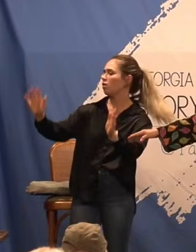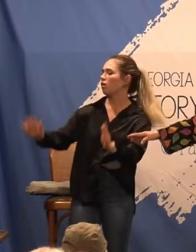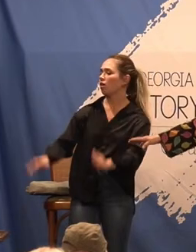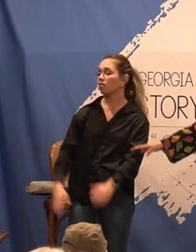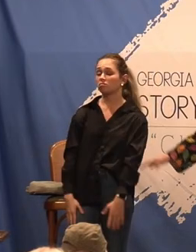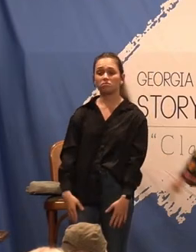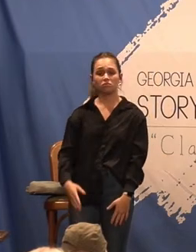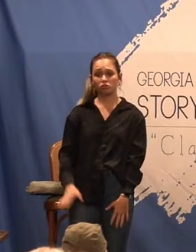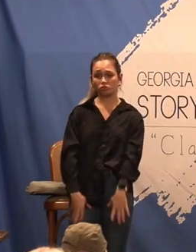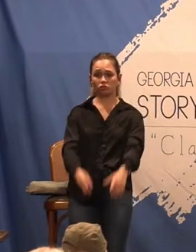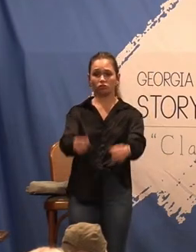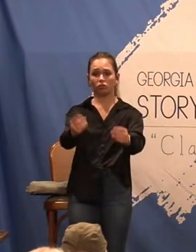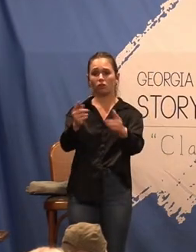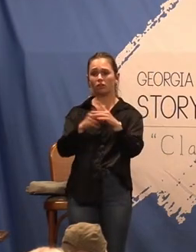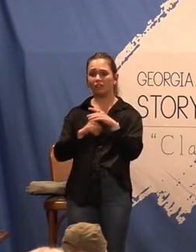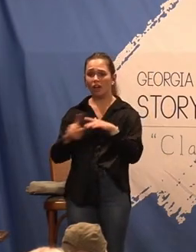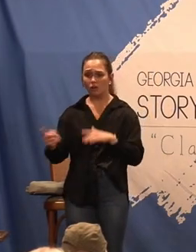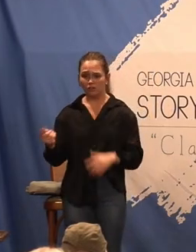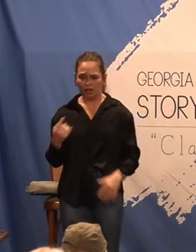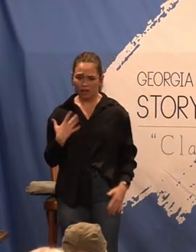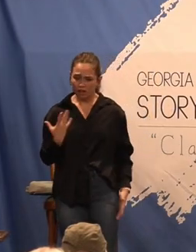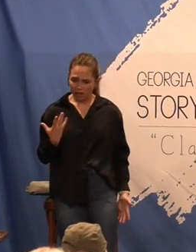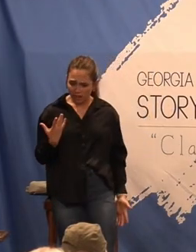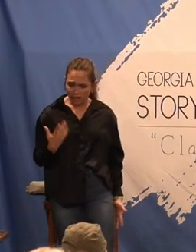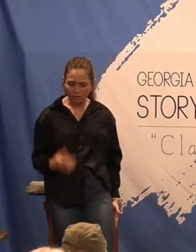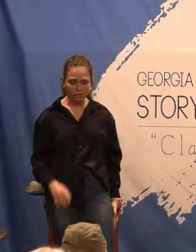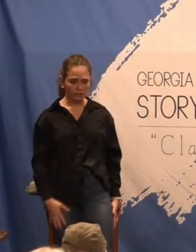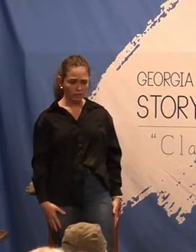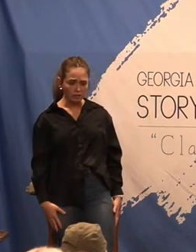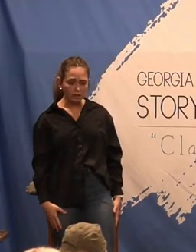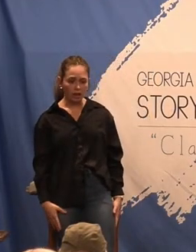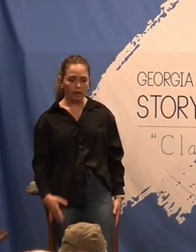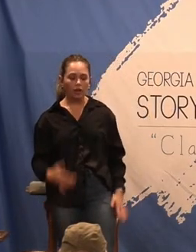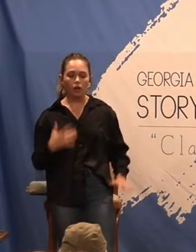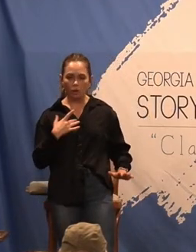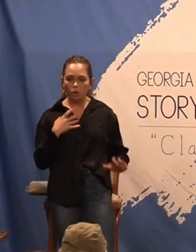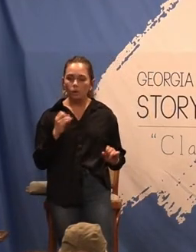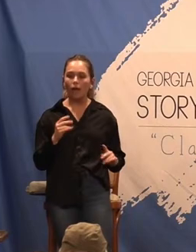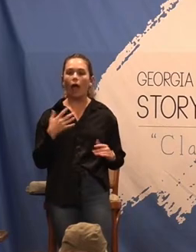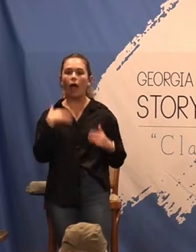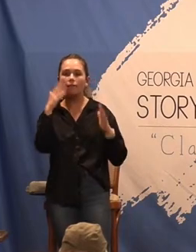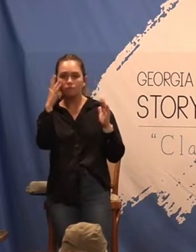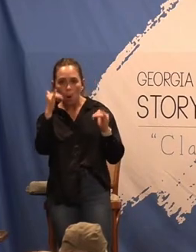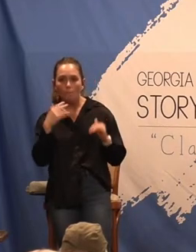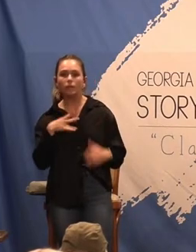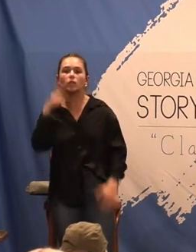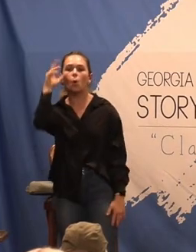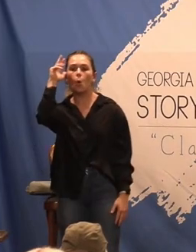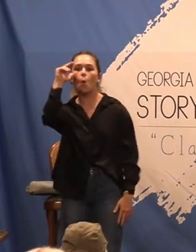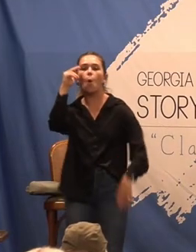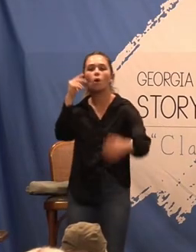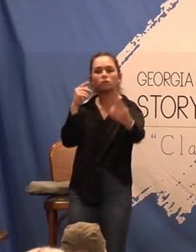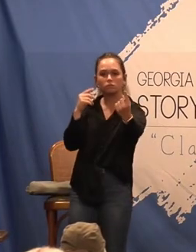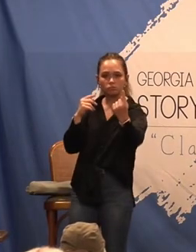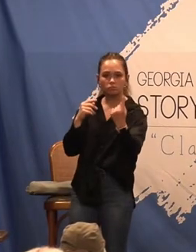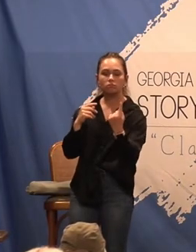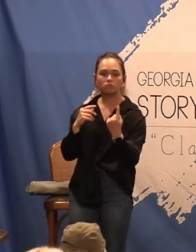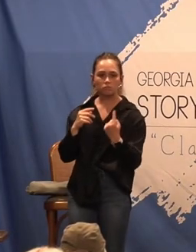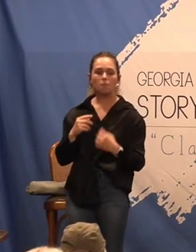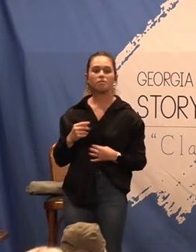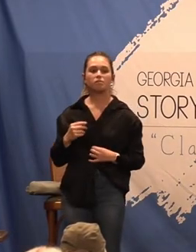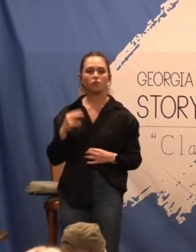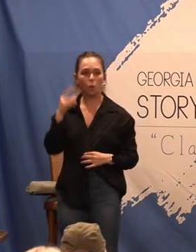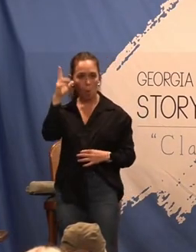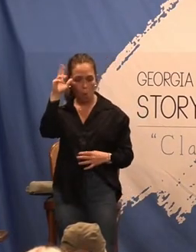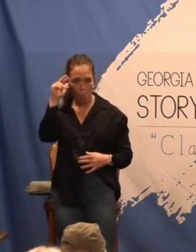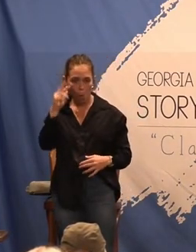Dog went away. Man was feeling kind of shaken. But he had heart again because here comes horse. Here comes horse. Now,